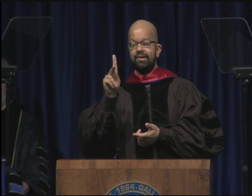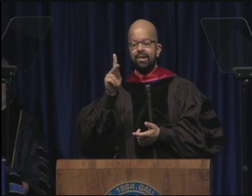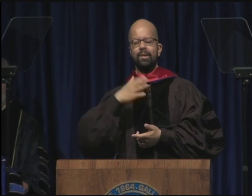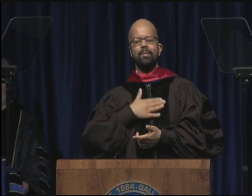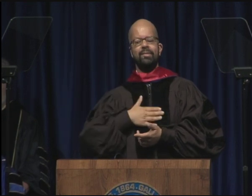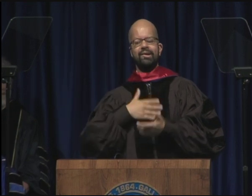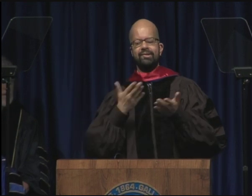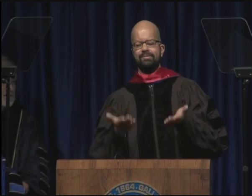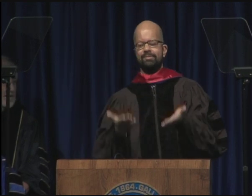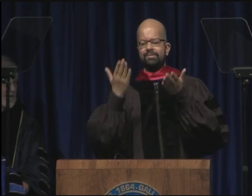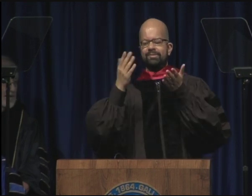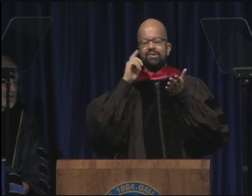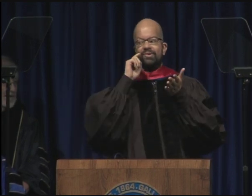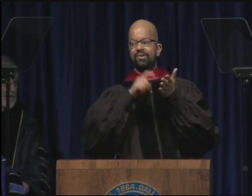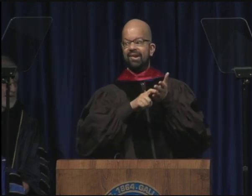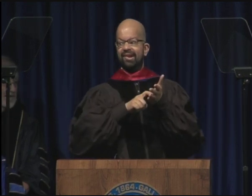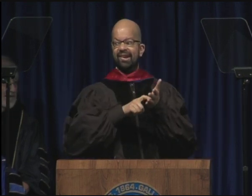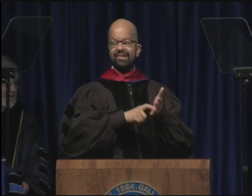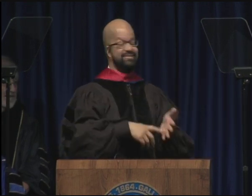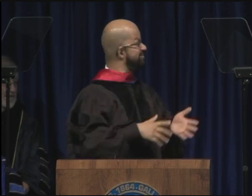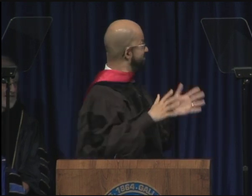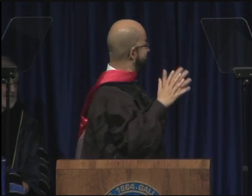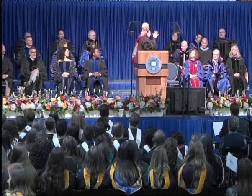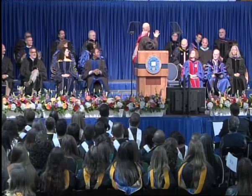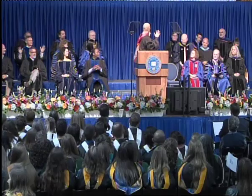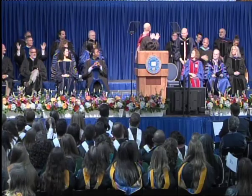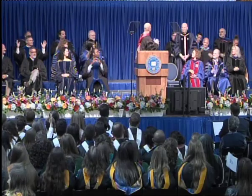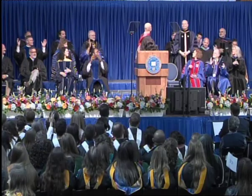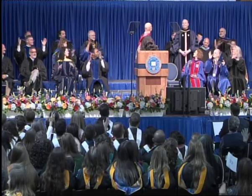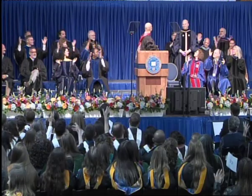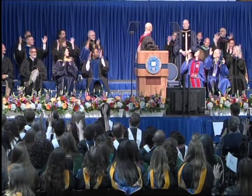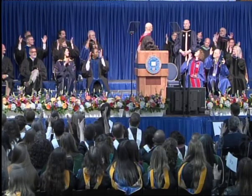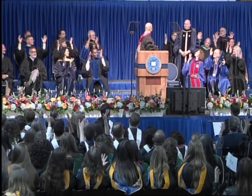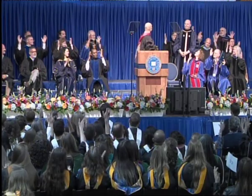Dr. Lawrence Pick, please stand and be recognized.